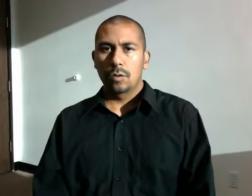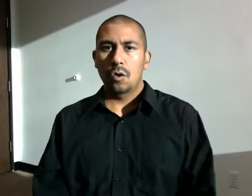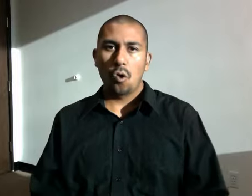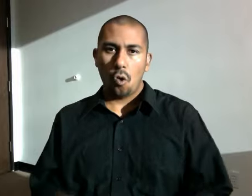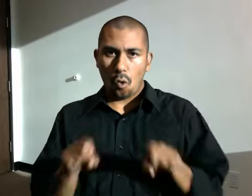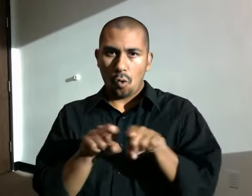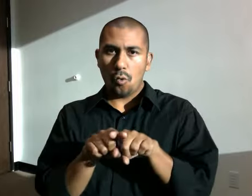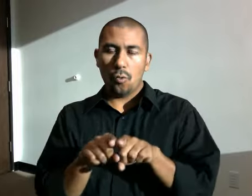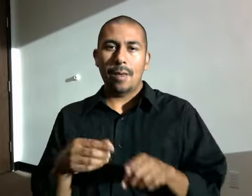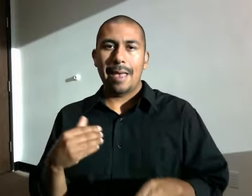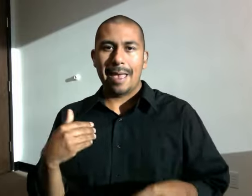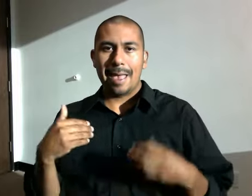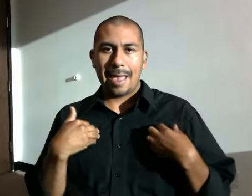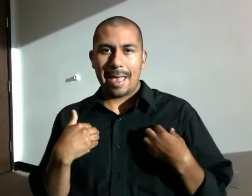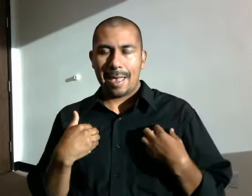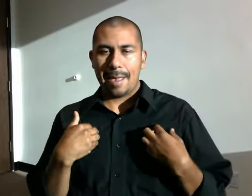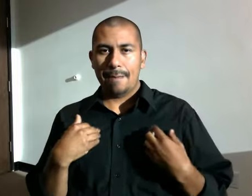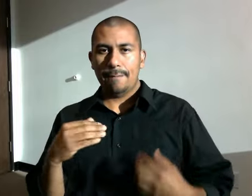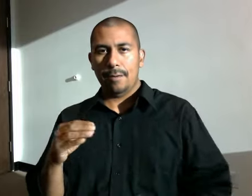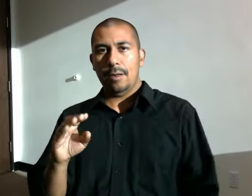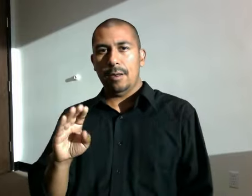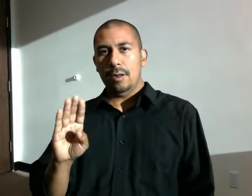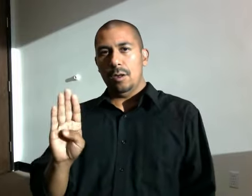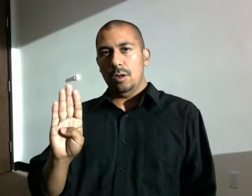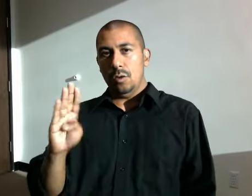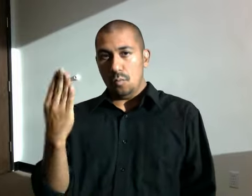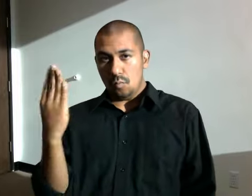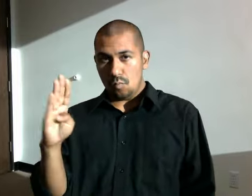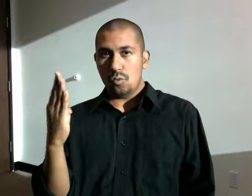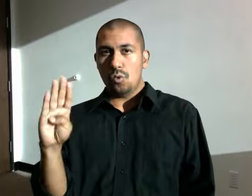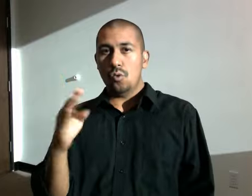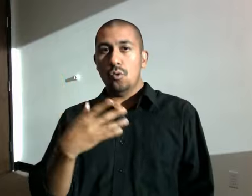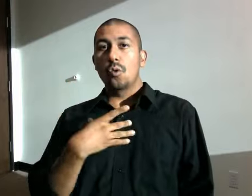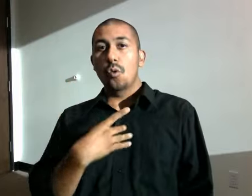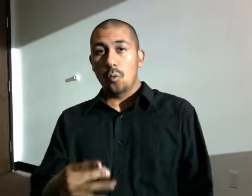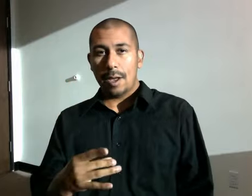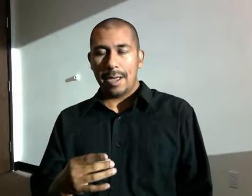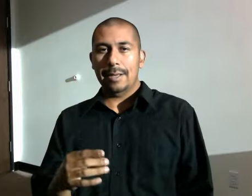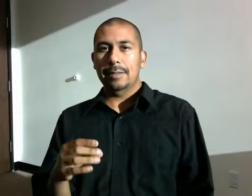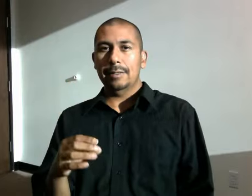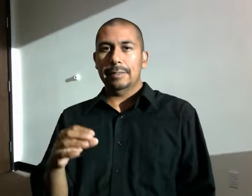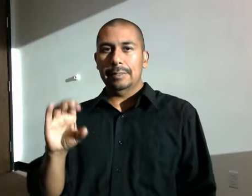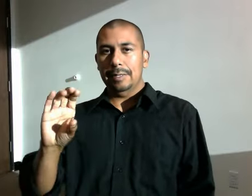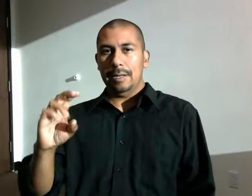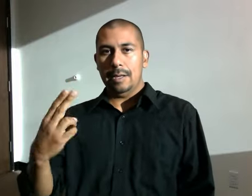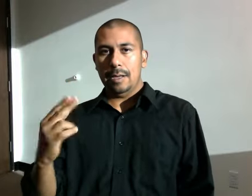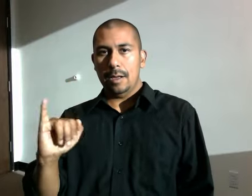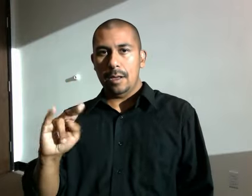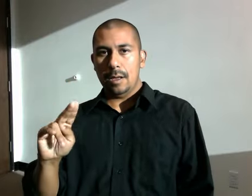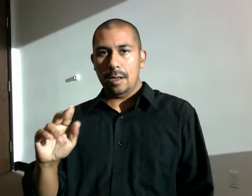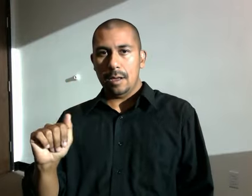Now today, my children just don't appreciate many of my antiques, but I hope that one day they will,